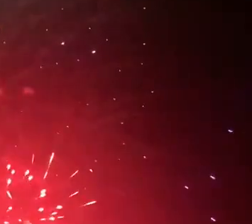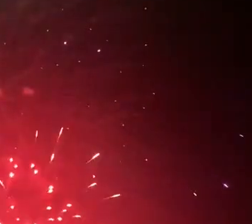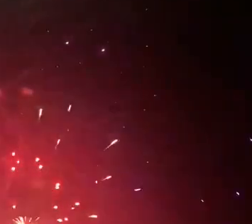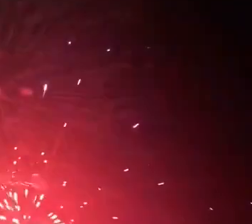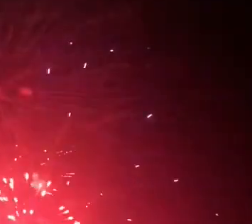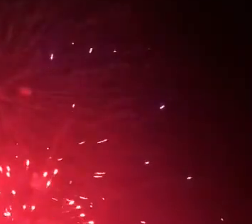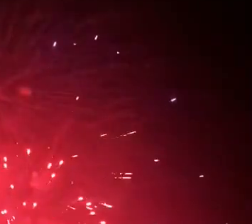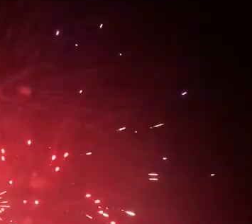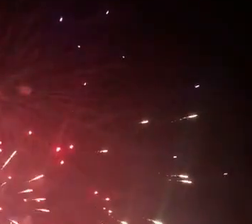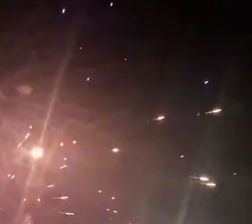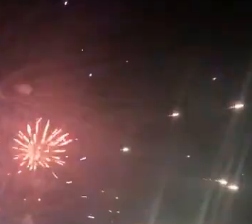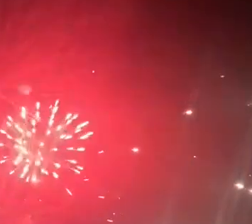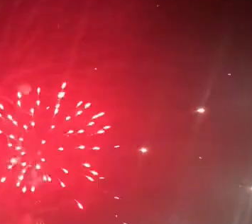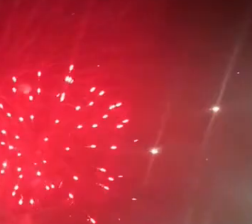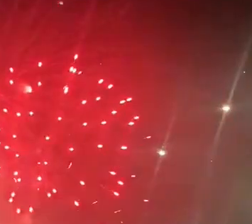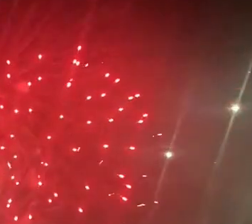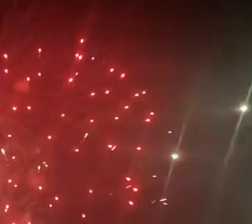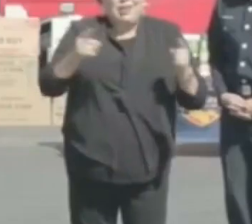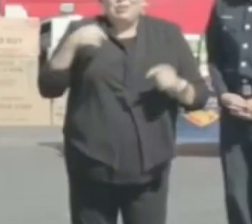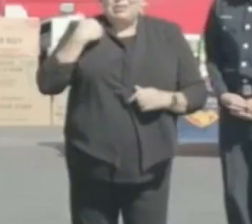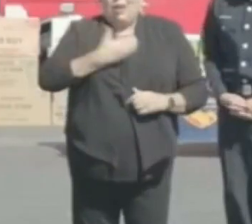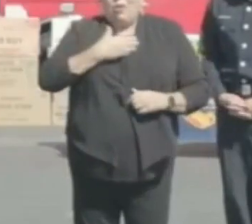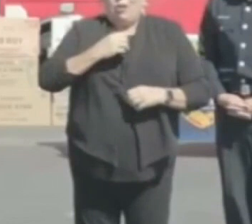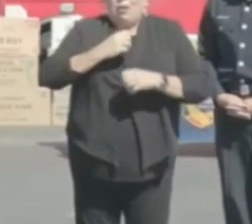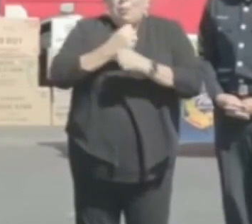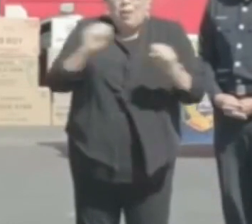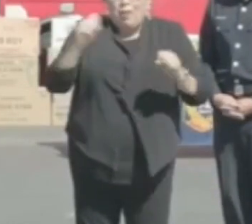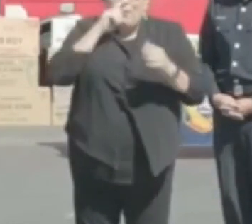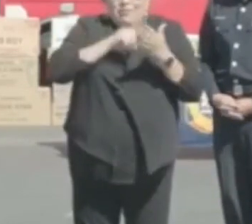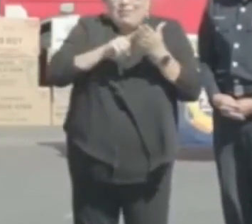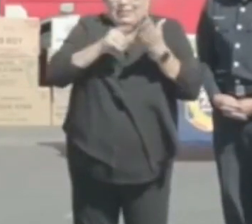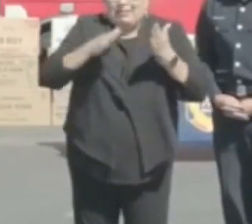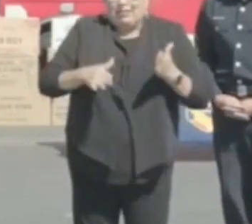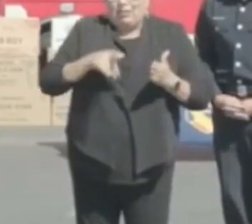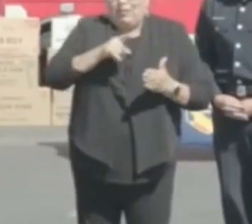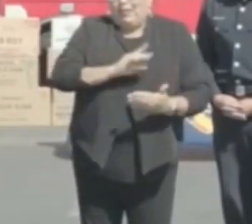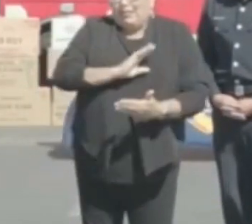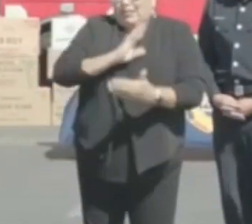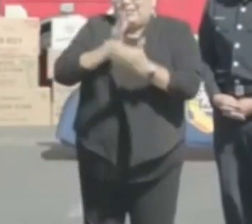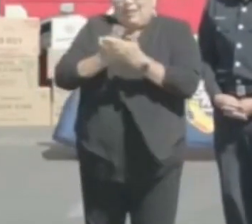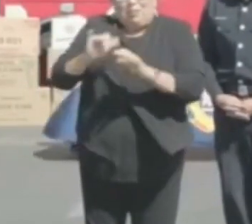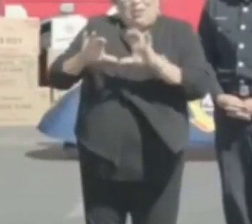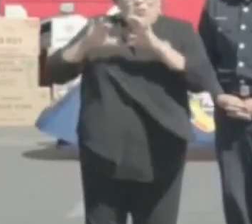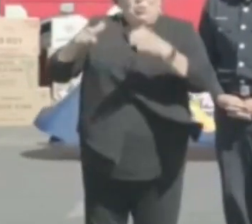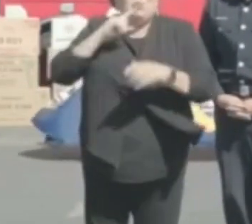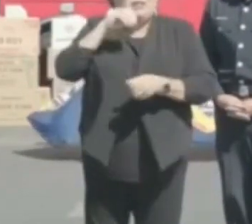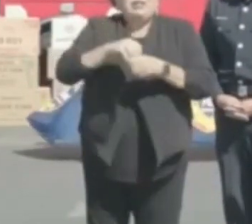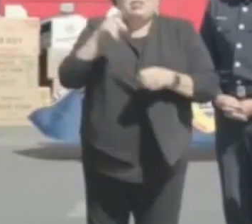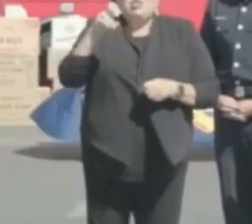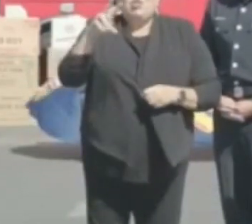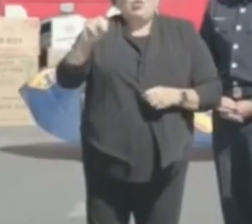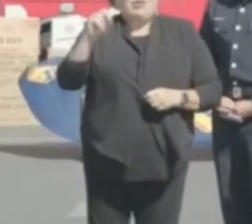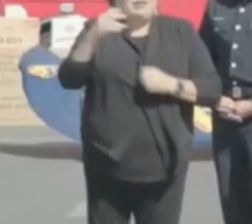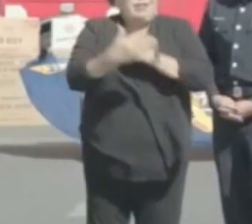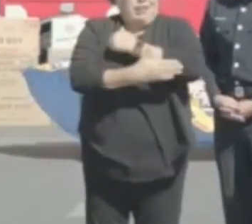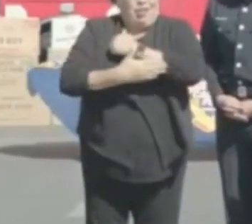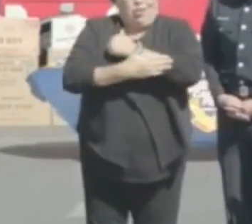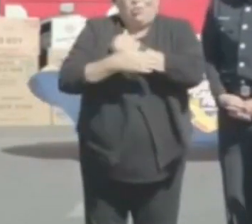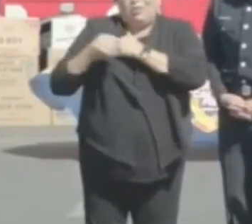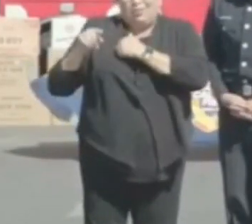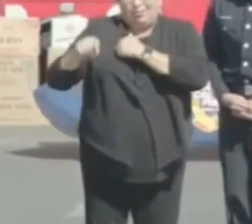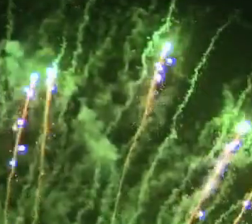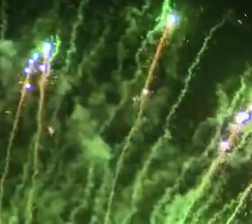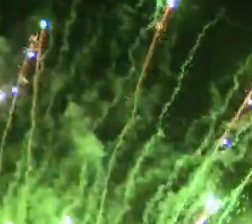California to perform Fourth of July fireworks shows. But first responders say the company had counterfeit state fire Marshall seals, homemade